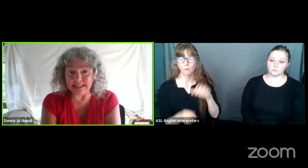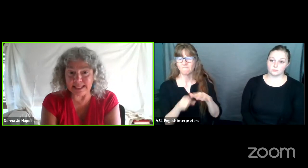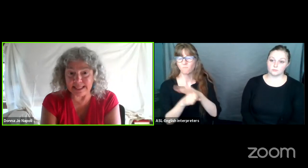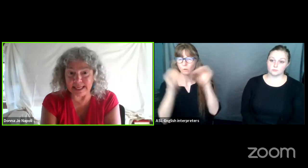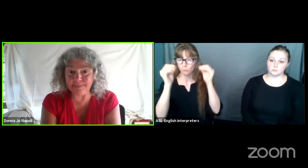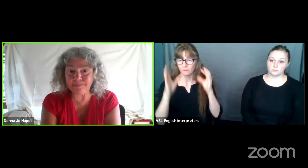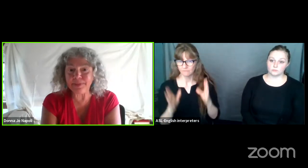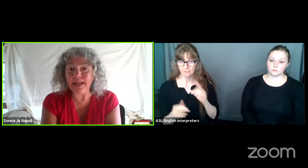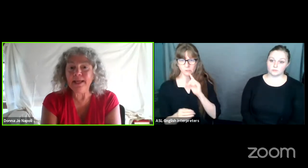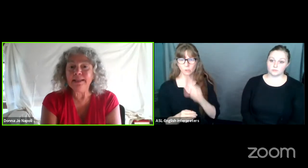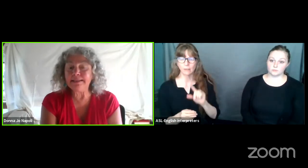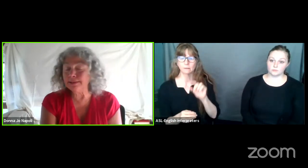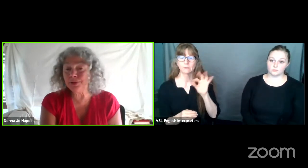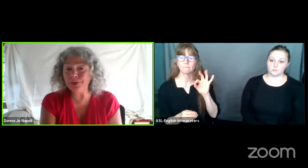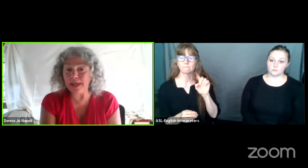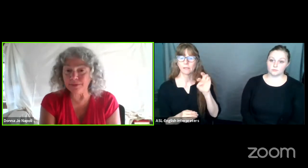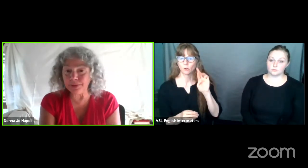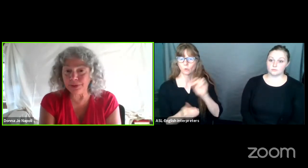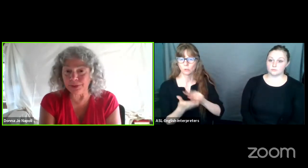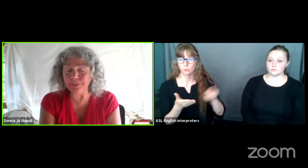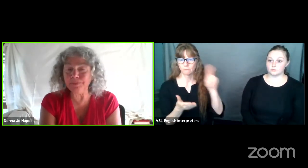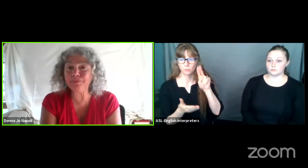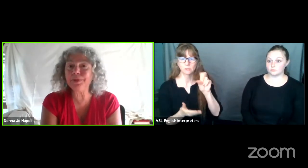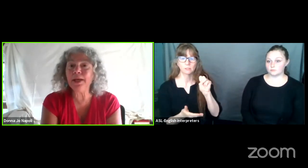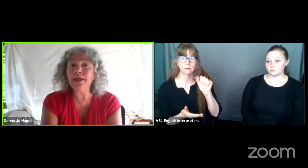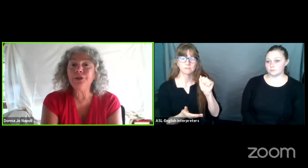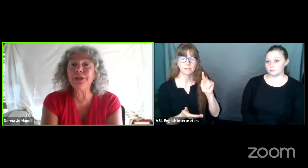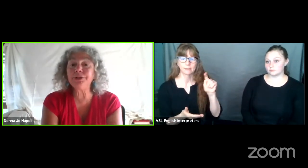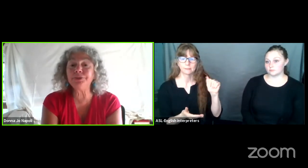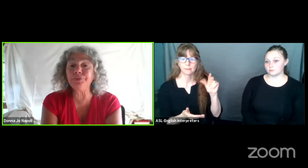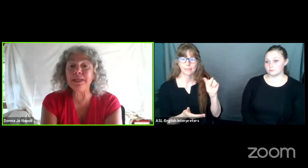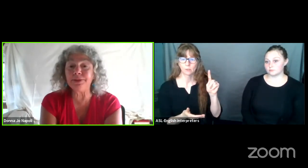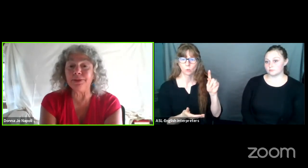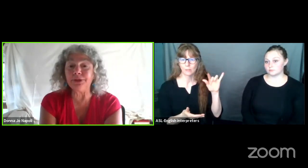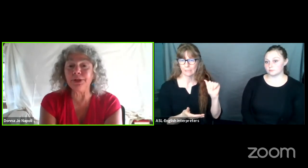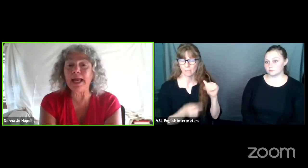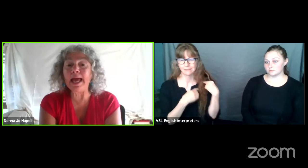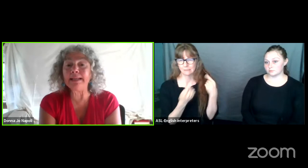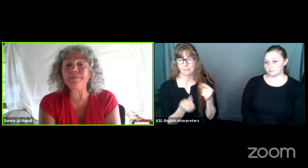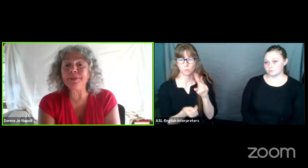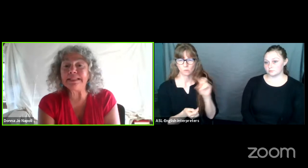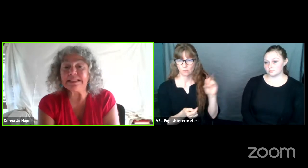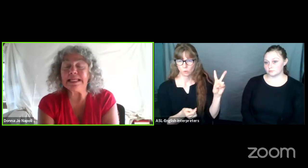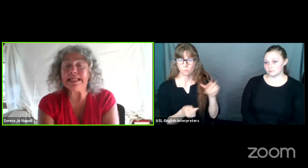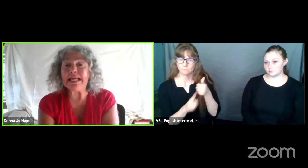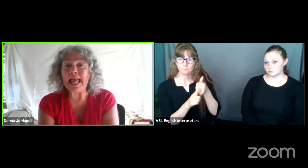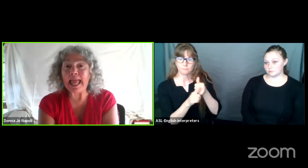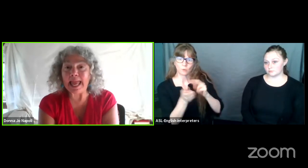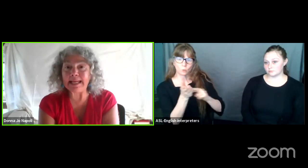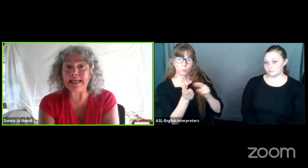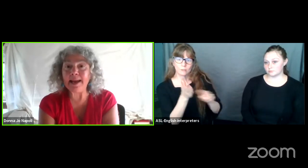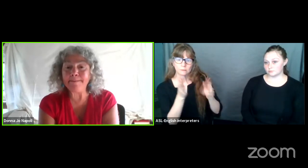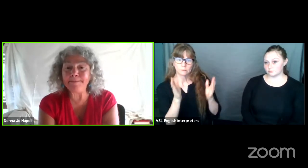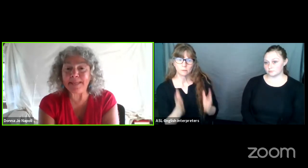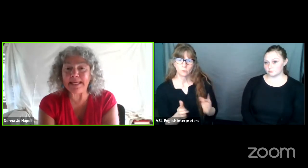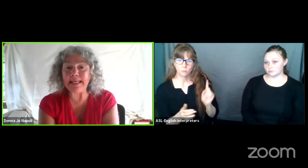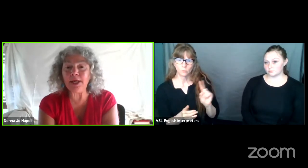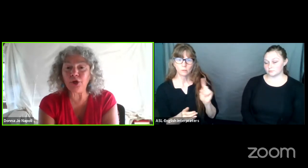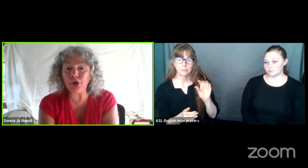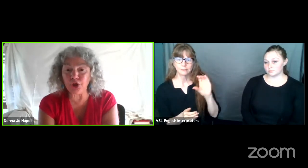Santa Catarina since 2002. She is a researcher at CNPq,